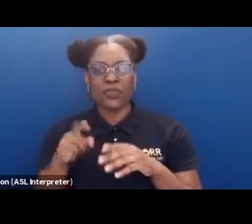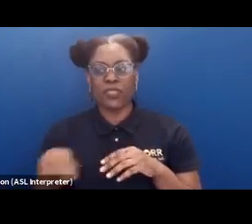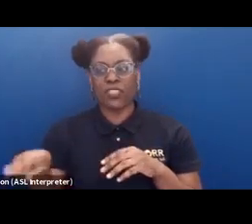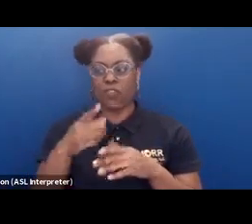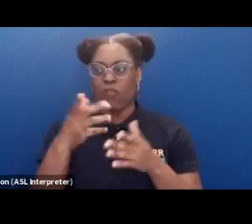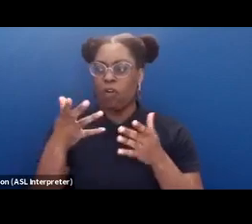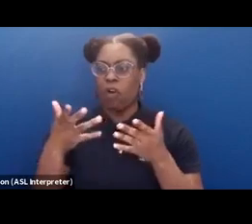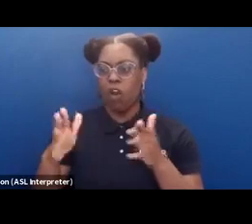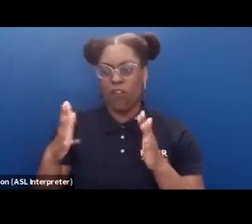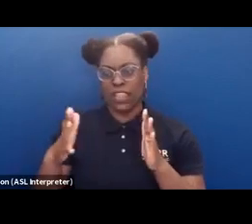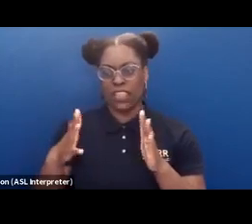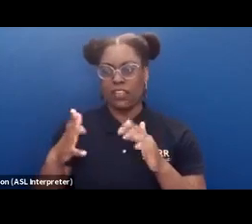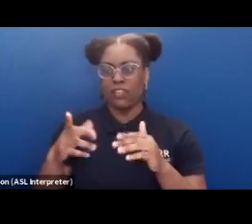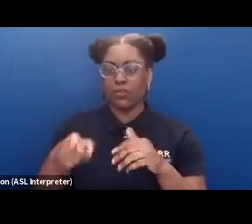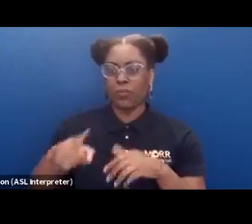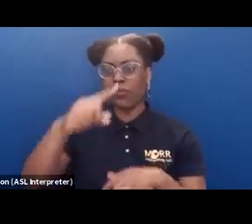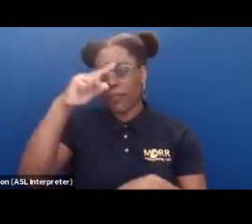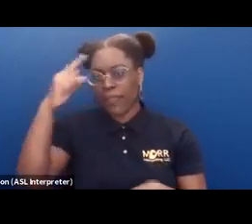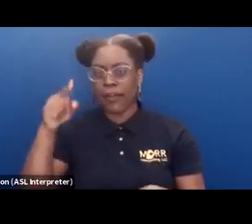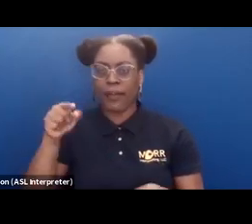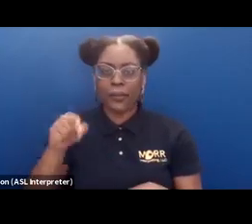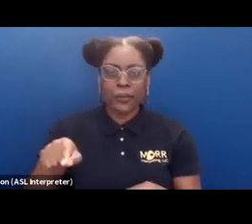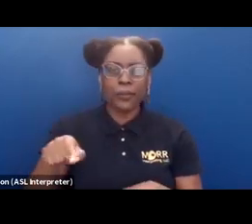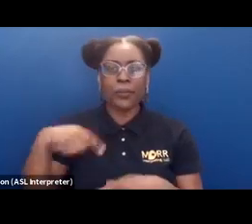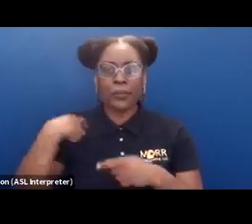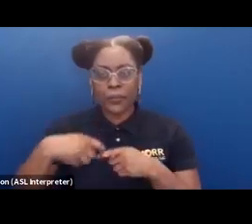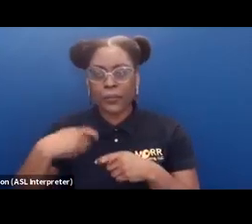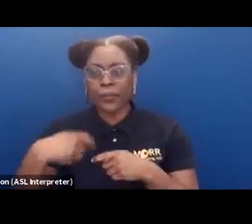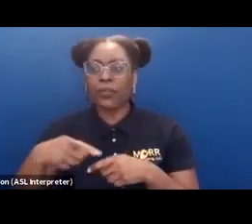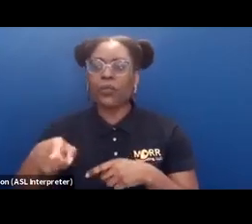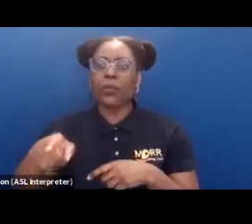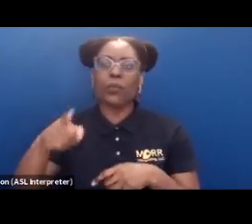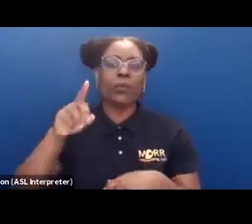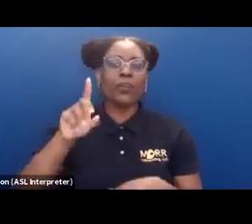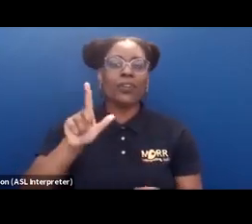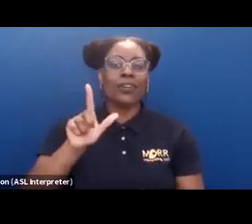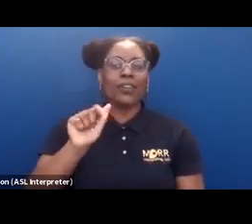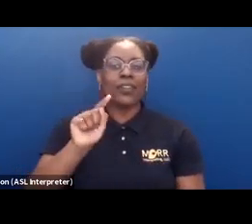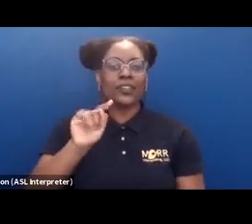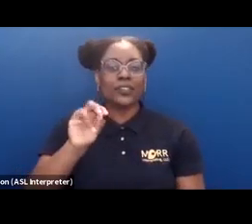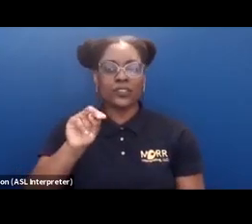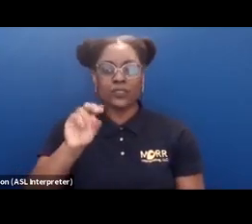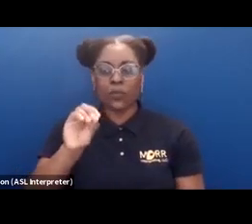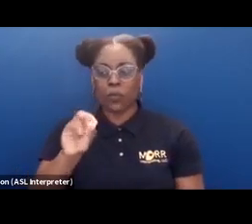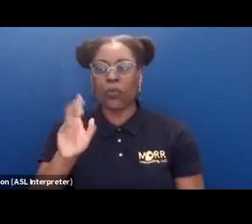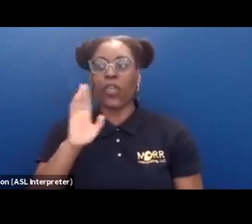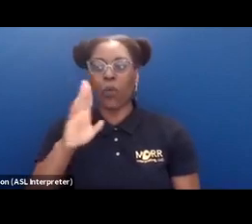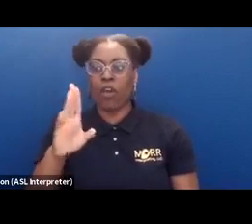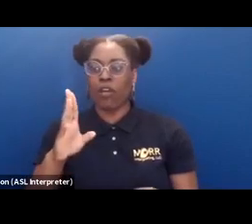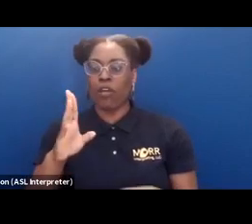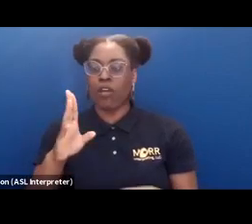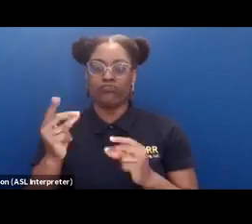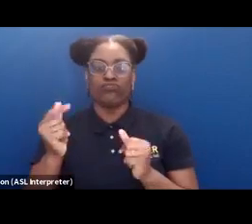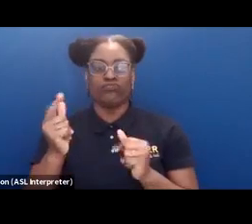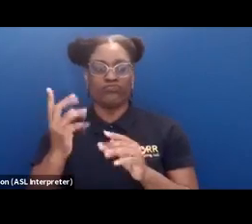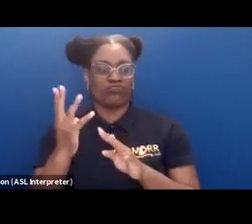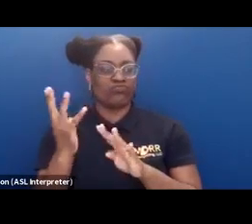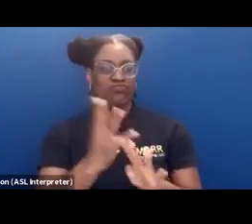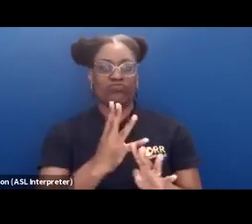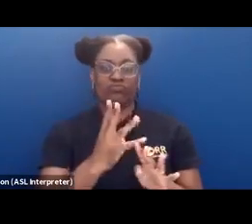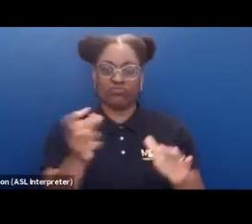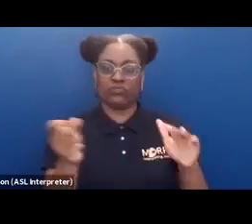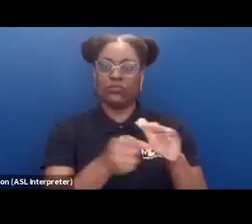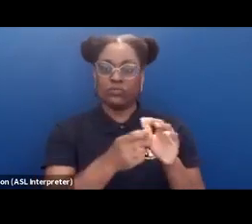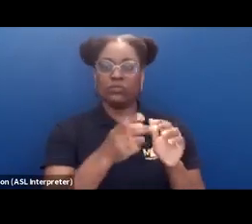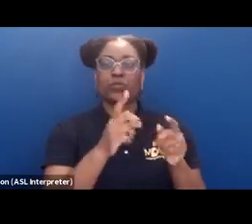segregated classes because they are classified as having, as segregated classes. And most of these classrooms are,